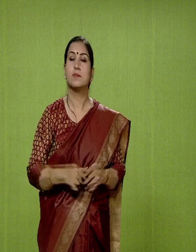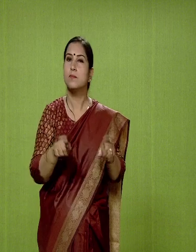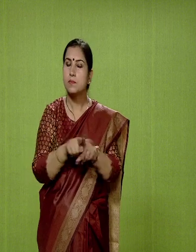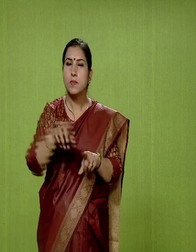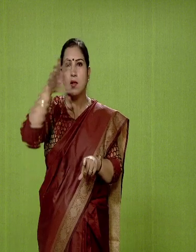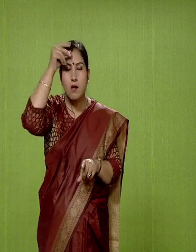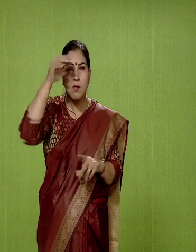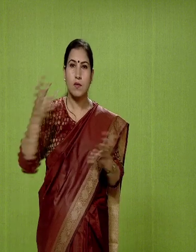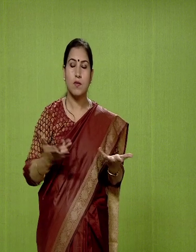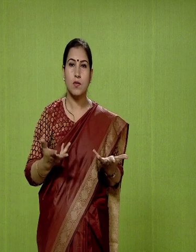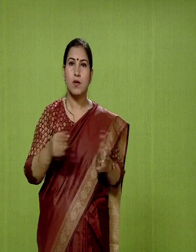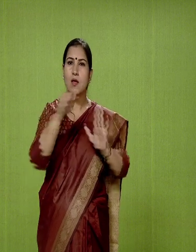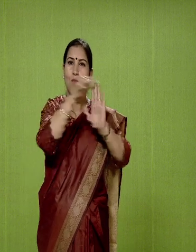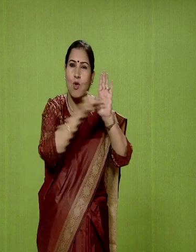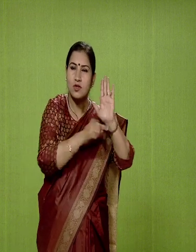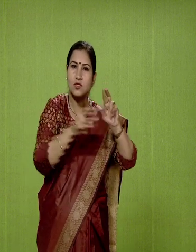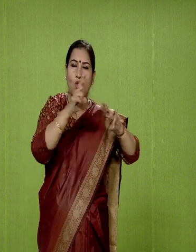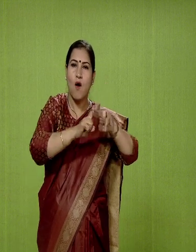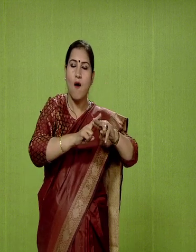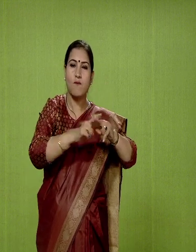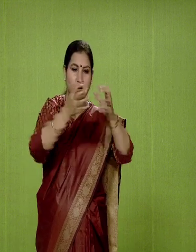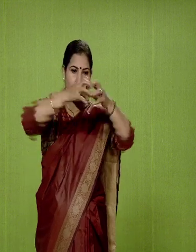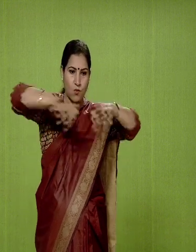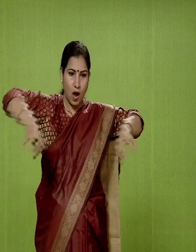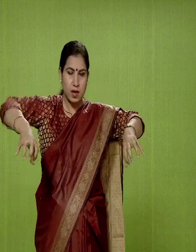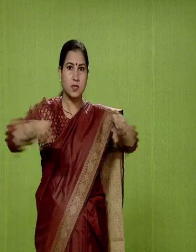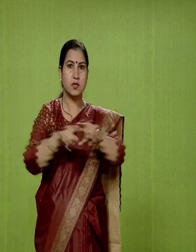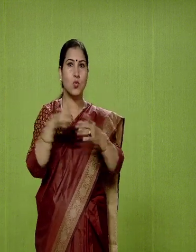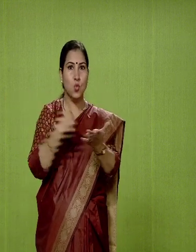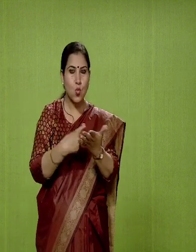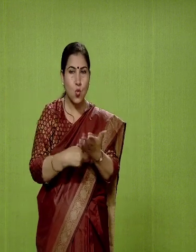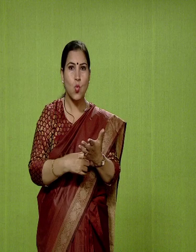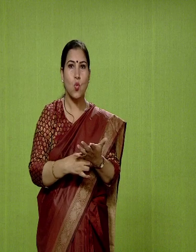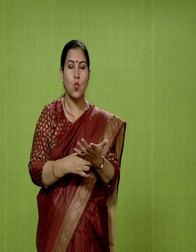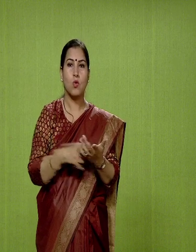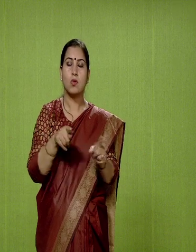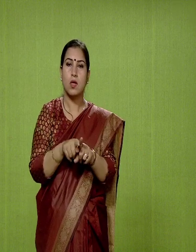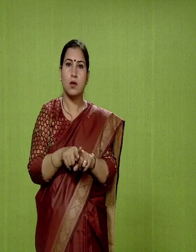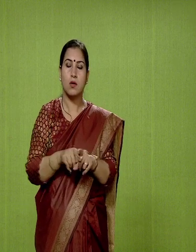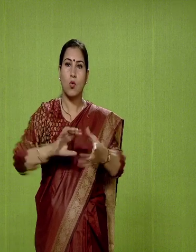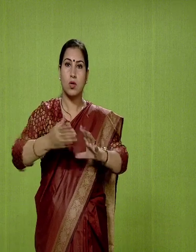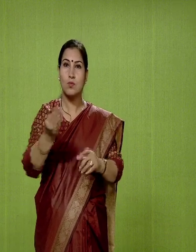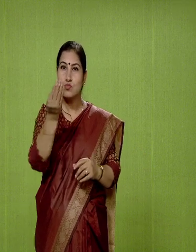Also learnt about the policy of divide and rule that led to the formation of Muslim